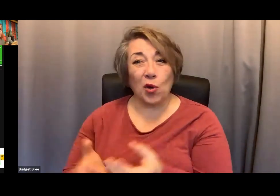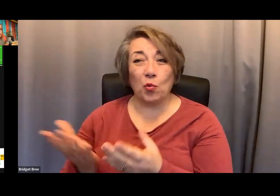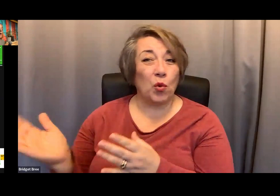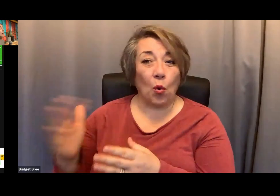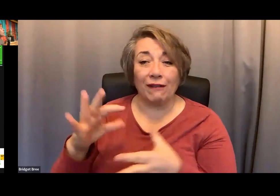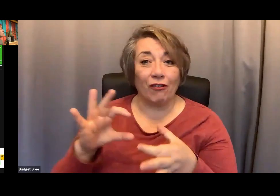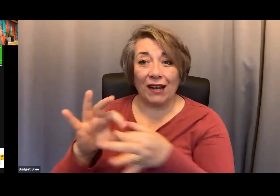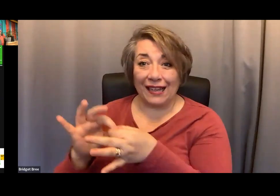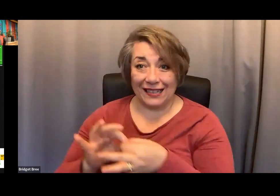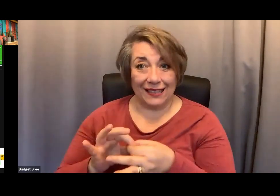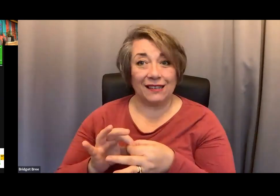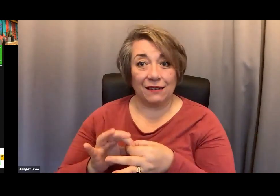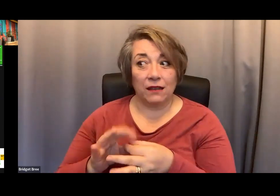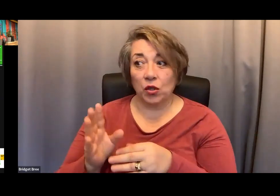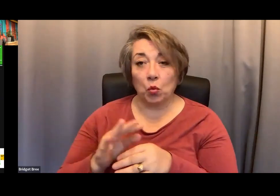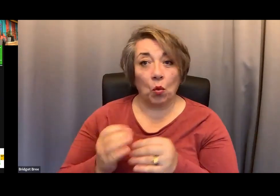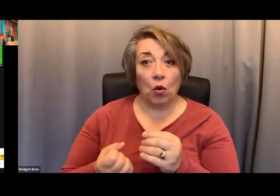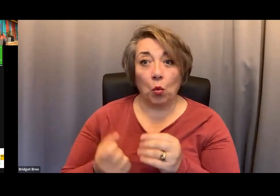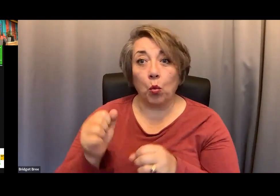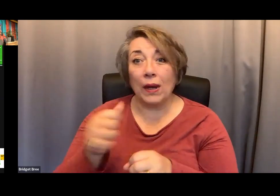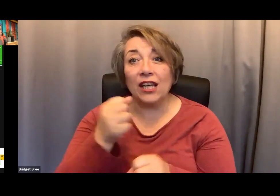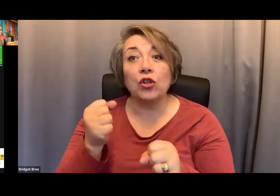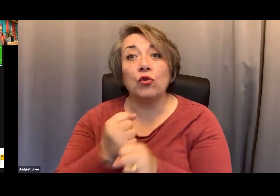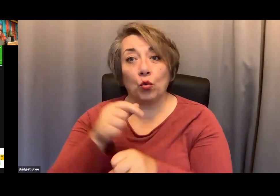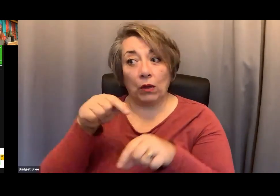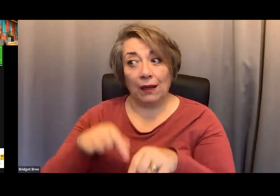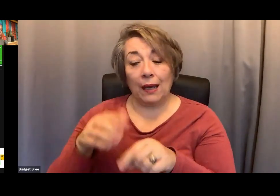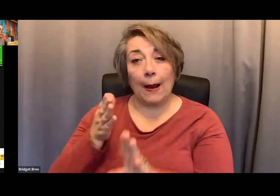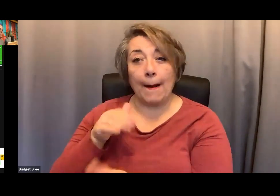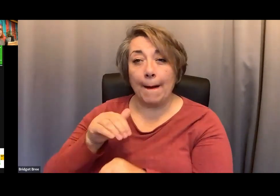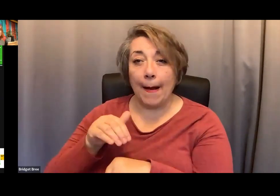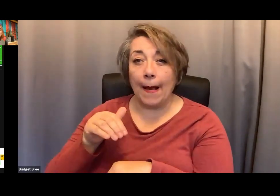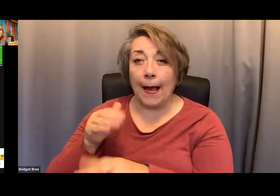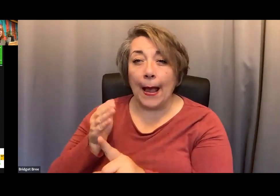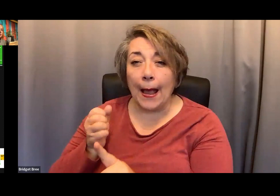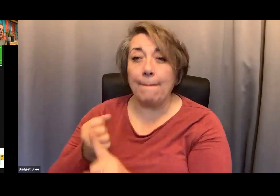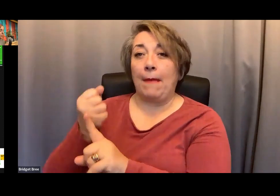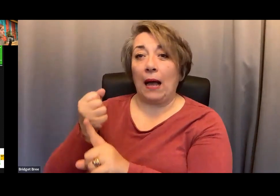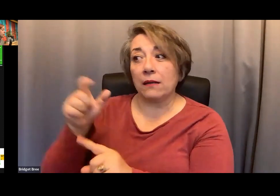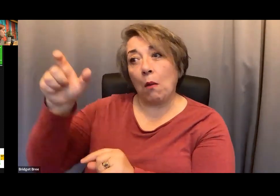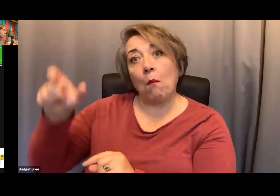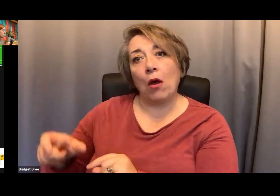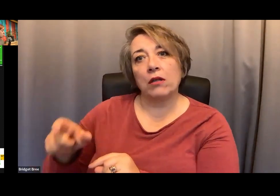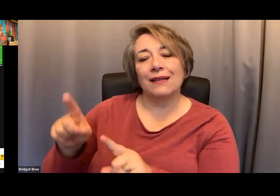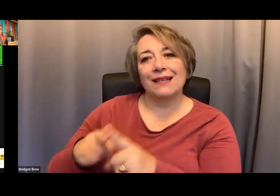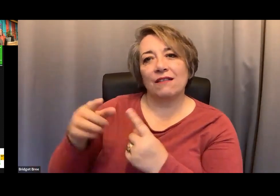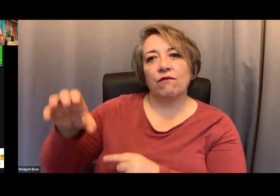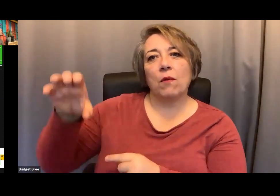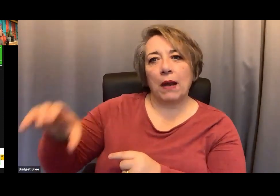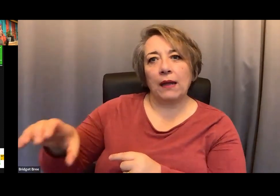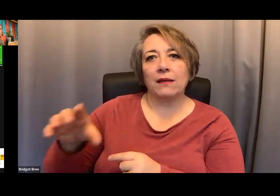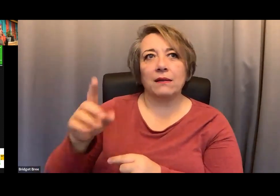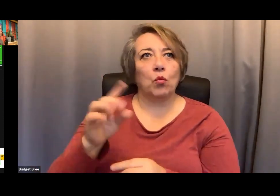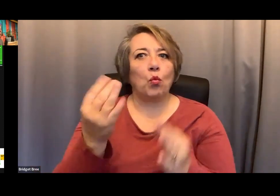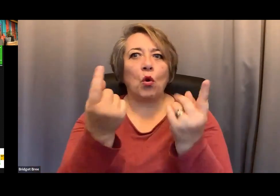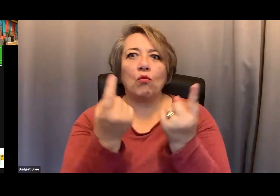take here have impact on people in other places around the world, whether it's the products we use, where is this